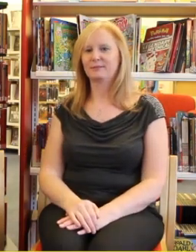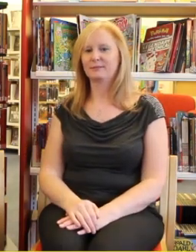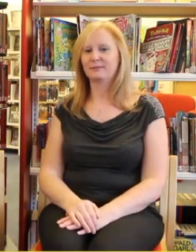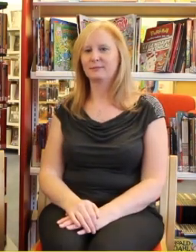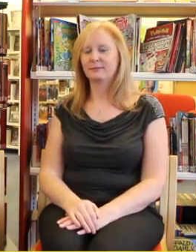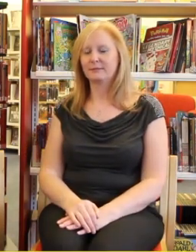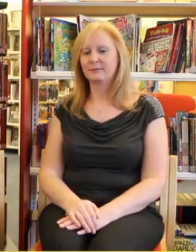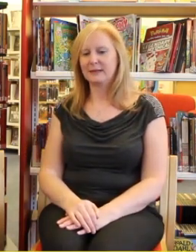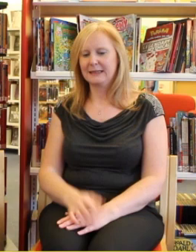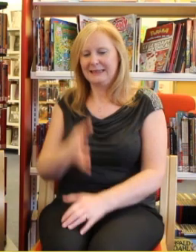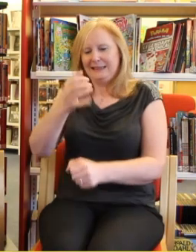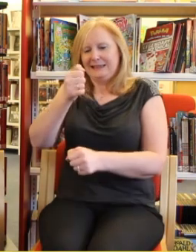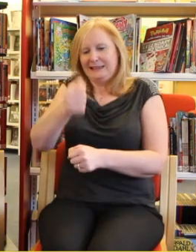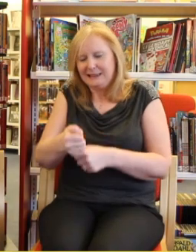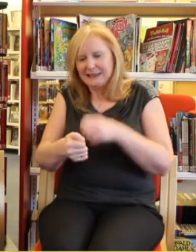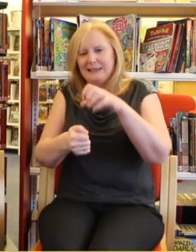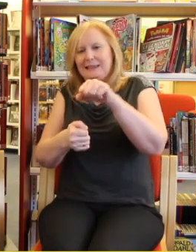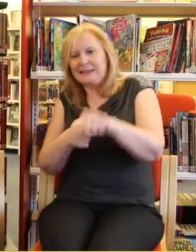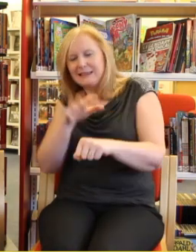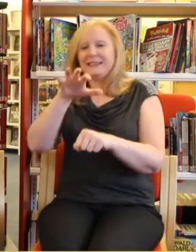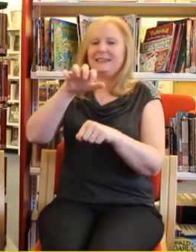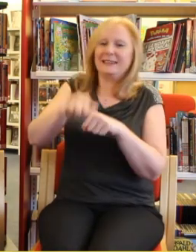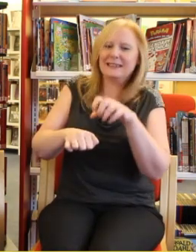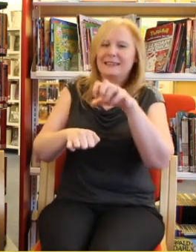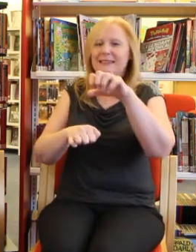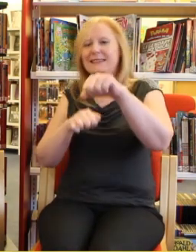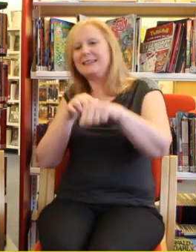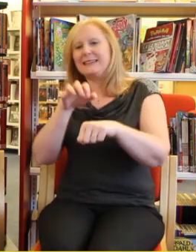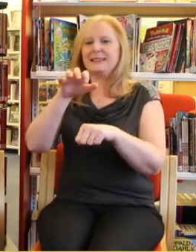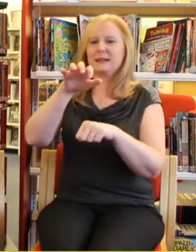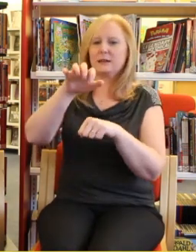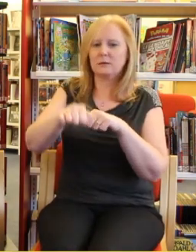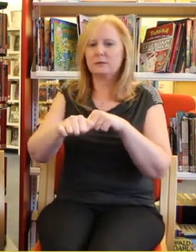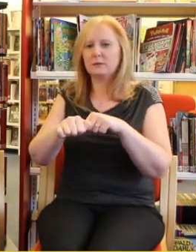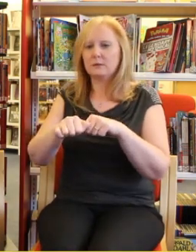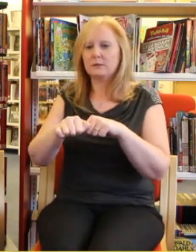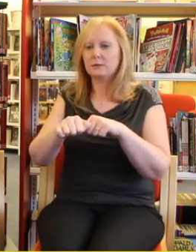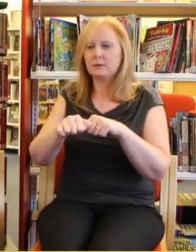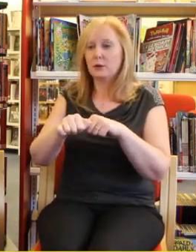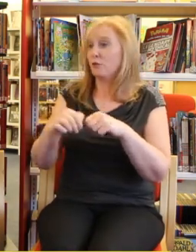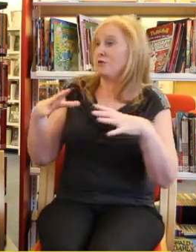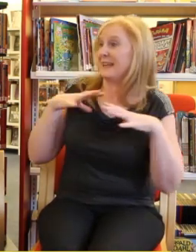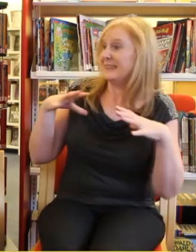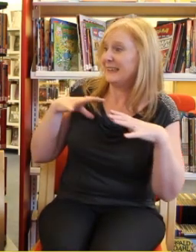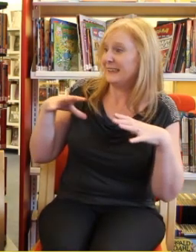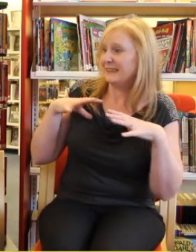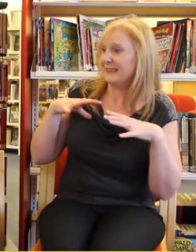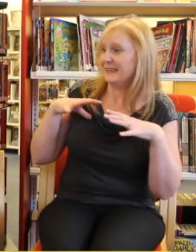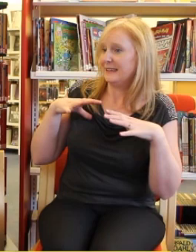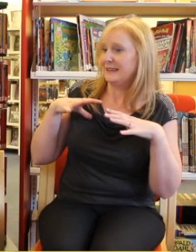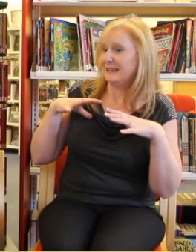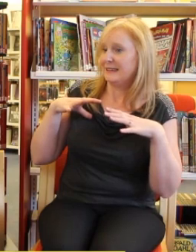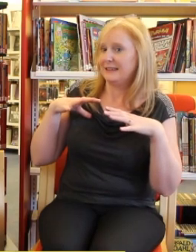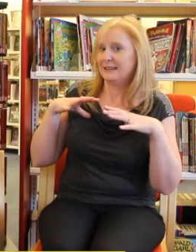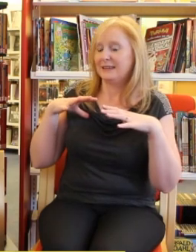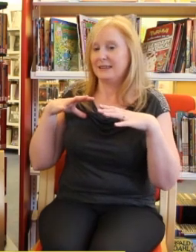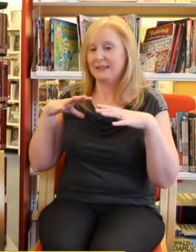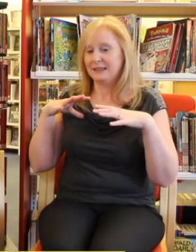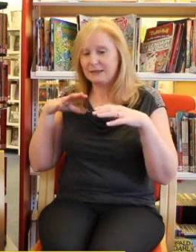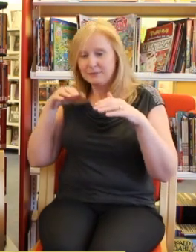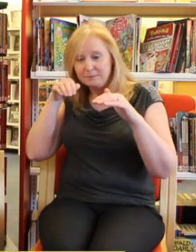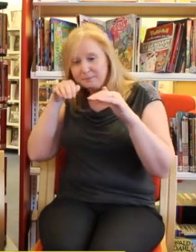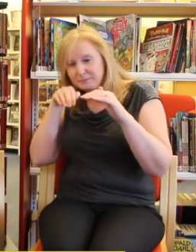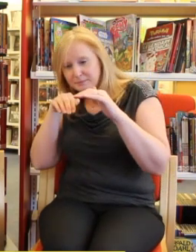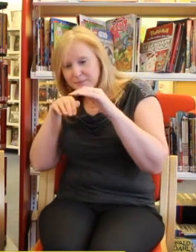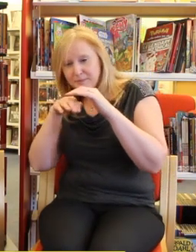They heaved themselves up and crawled over his chin. Then shouting we're ready they both headed in to